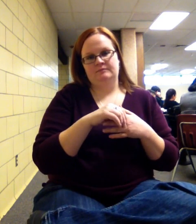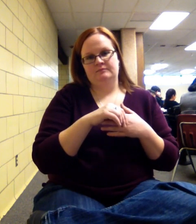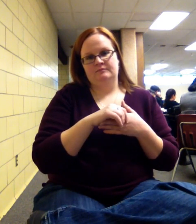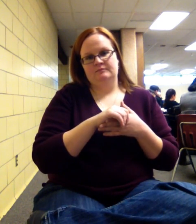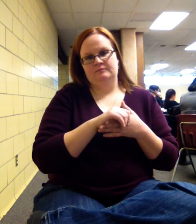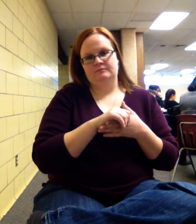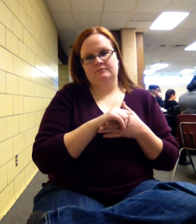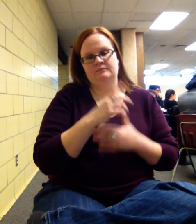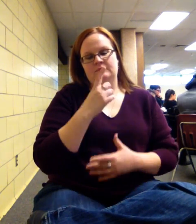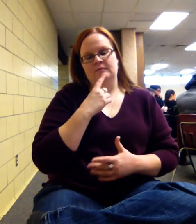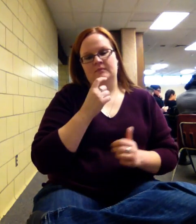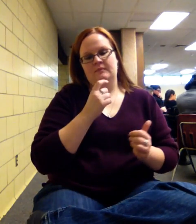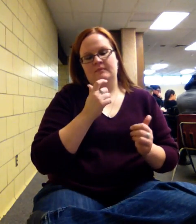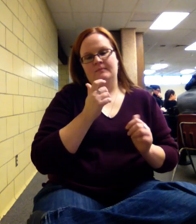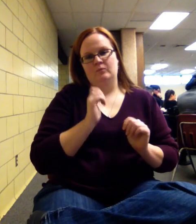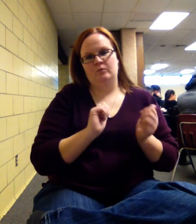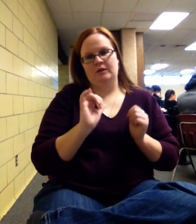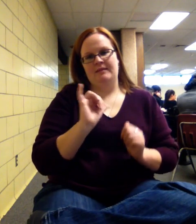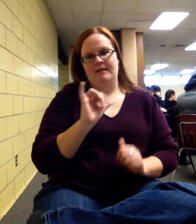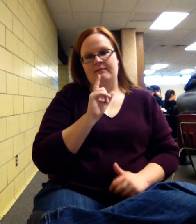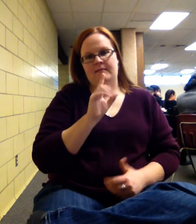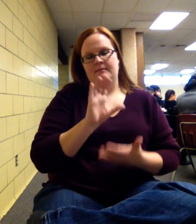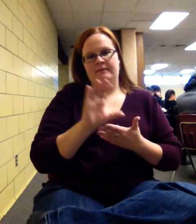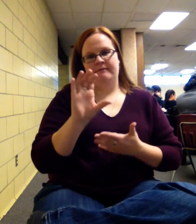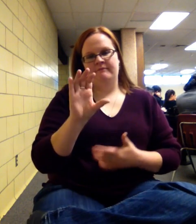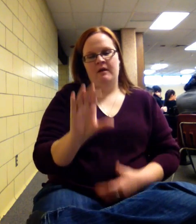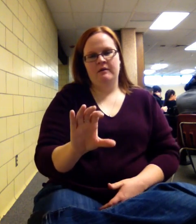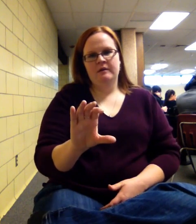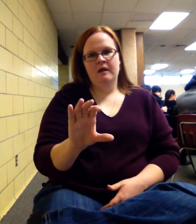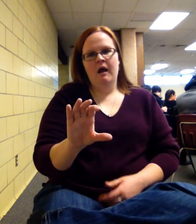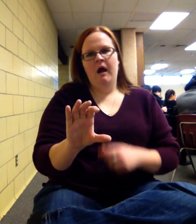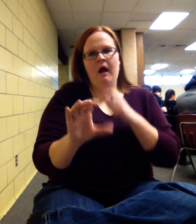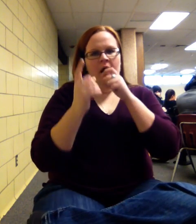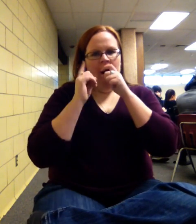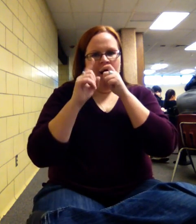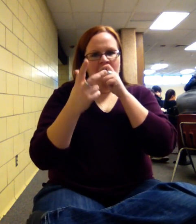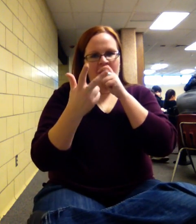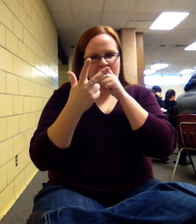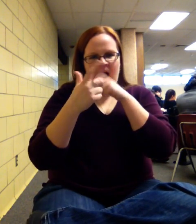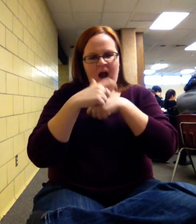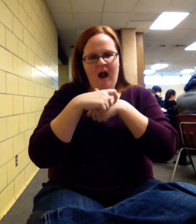They're saying, let's pretend like it's invested for 3 periods, so 3N.